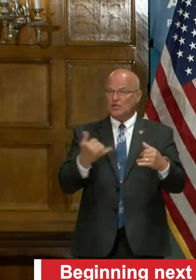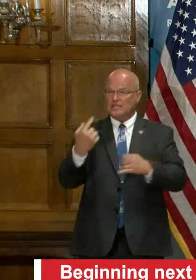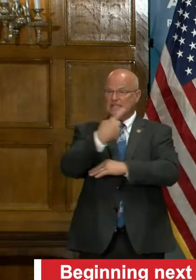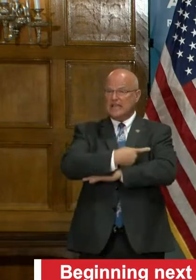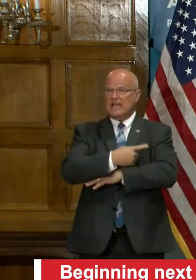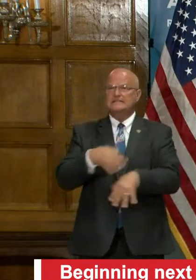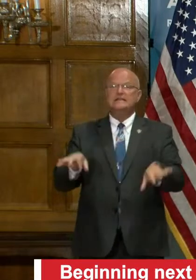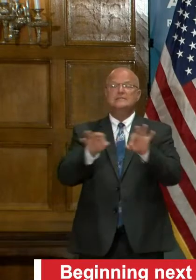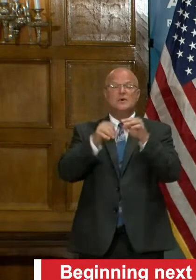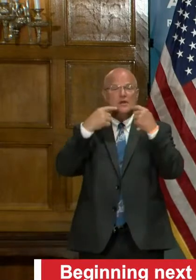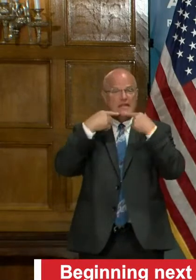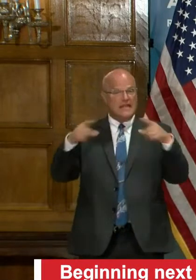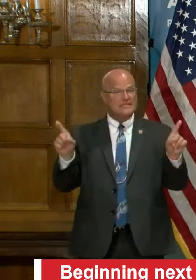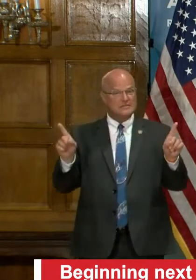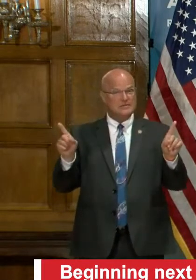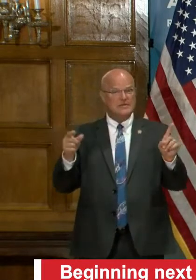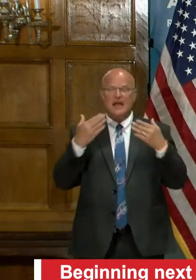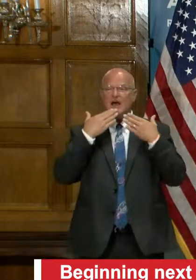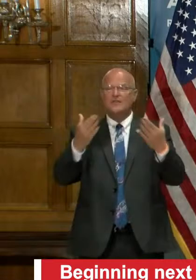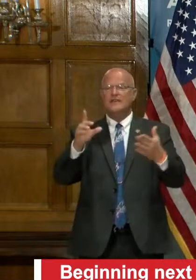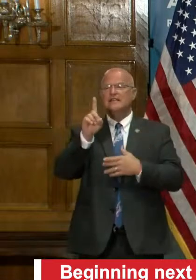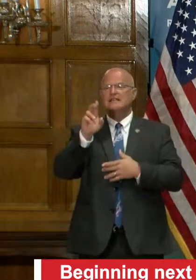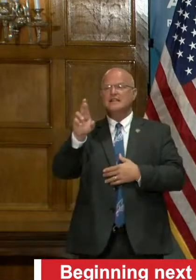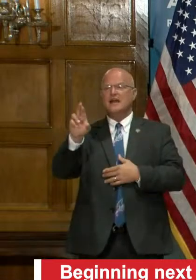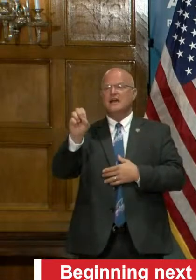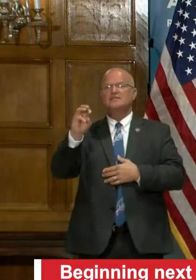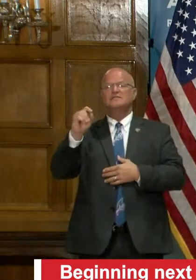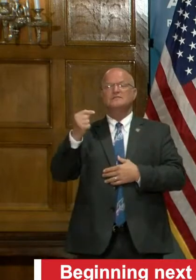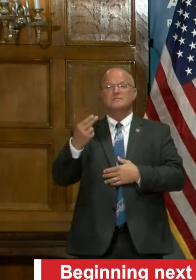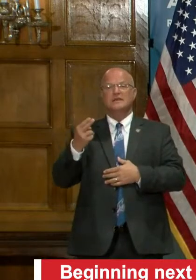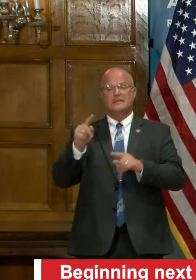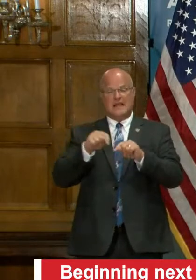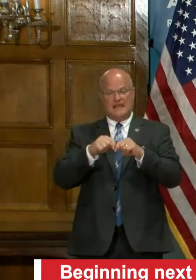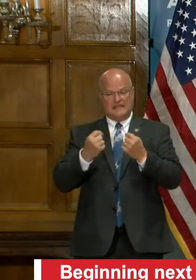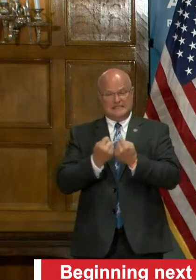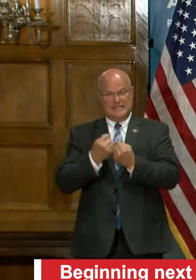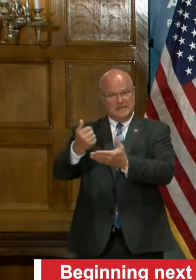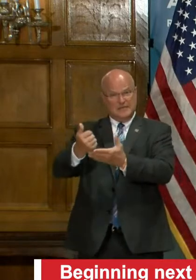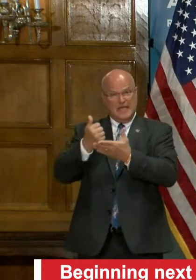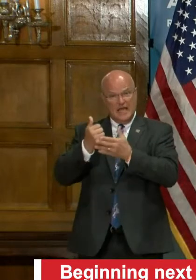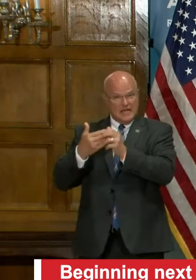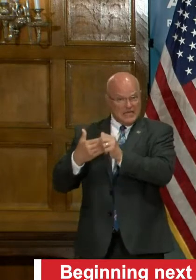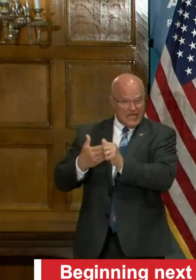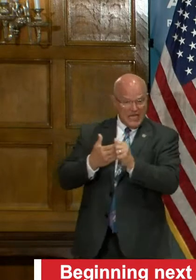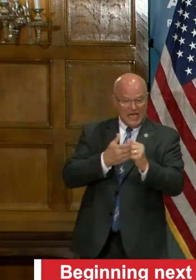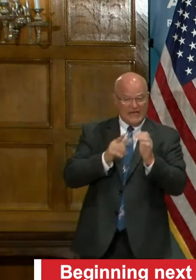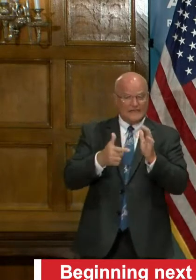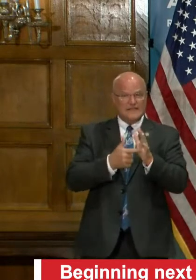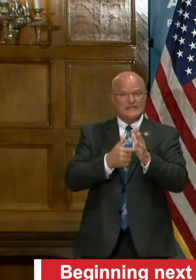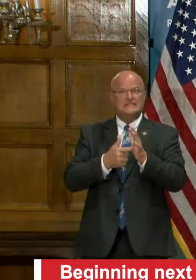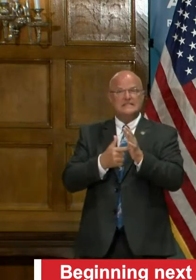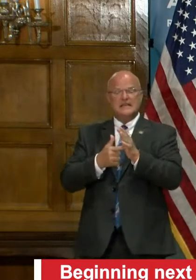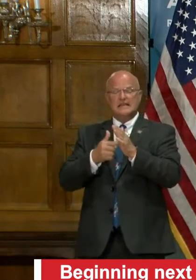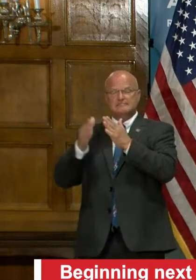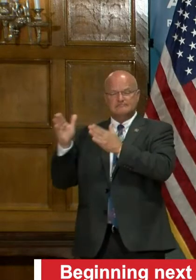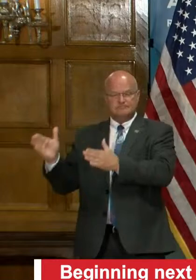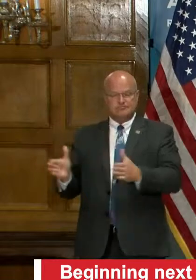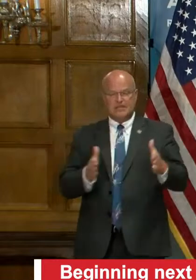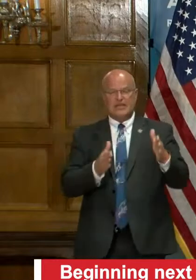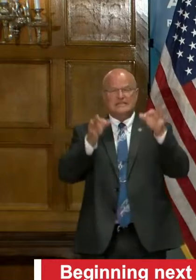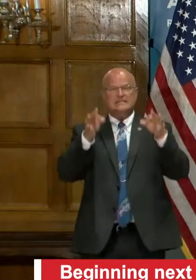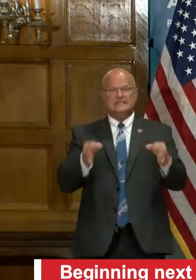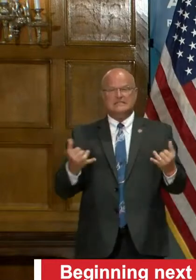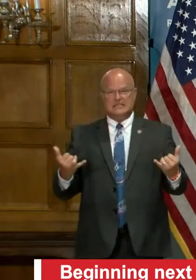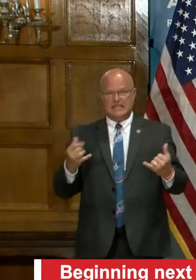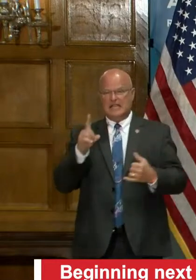today for that important announcement. I want to thank Dr. Smith and his health team that's helped guide this and shape this decision that we've